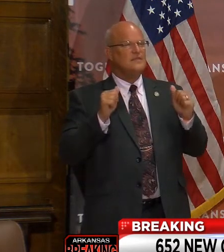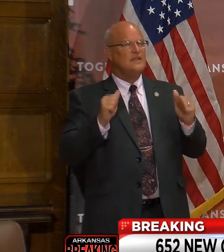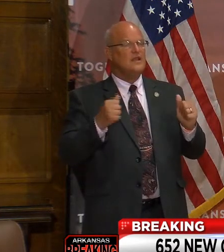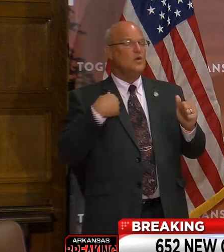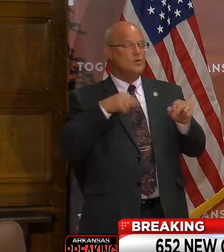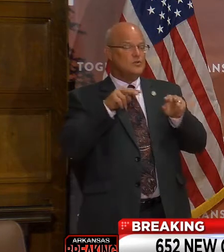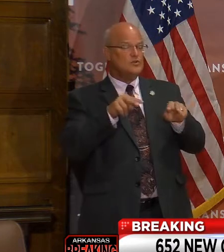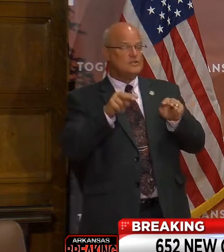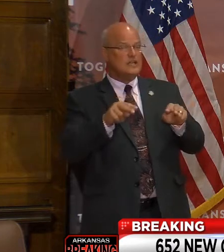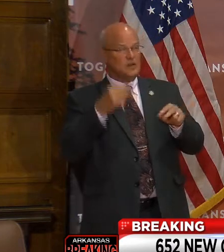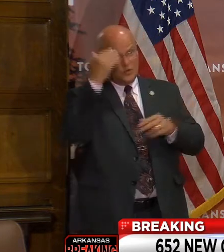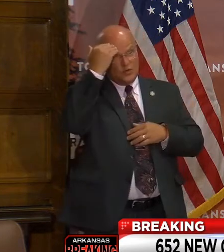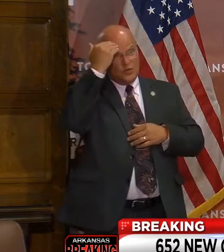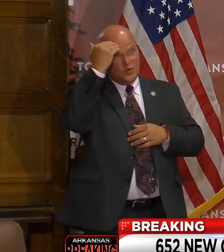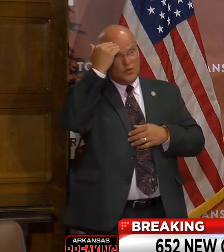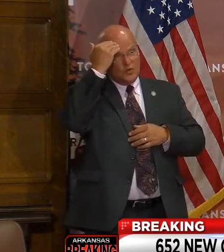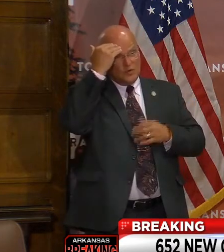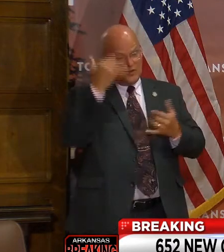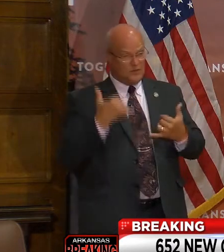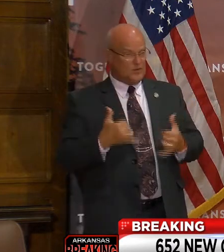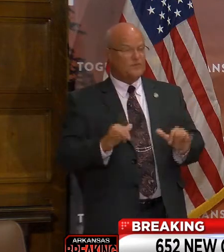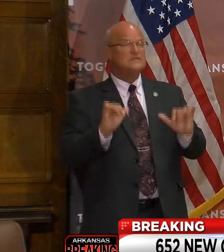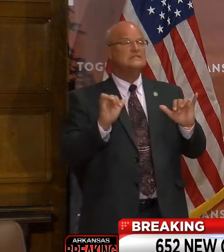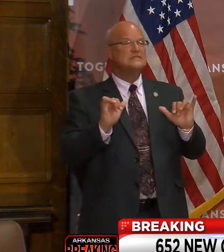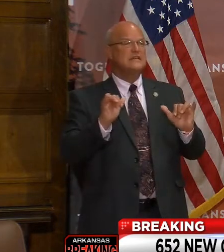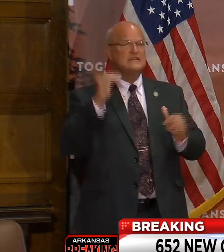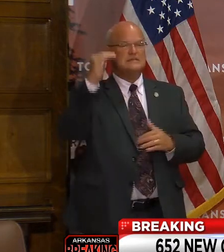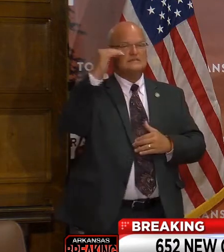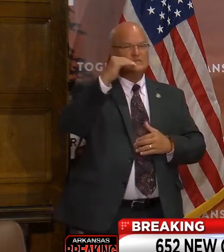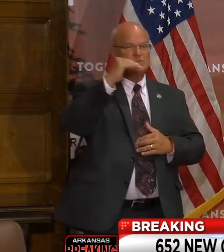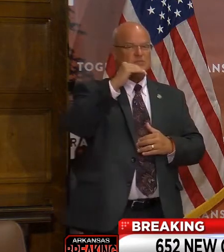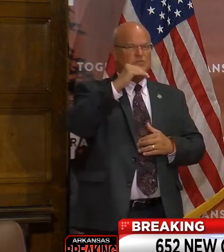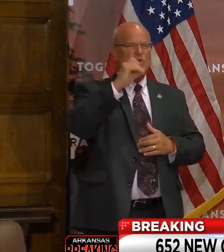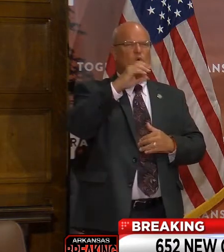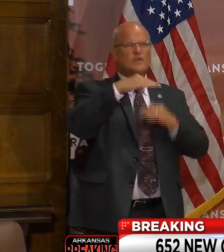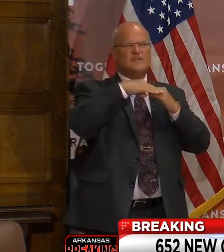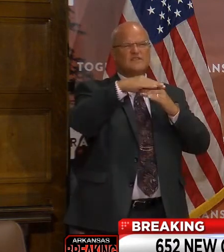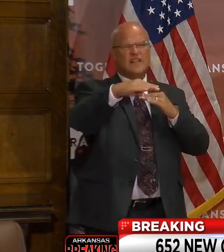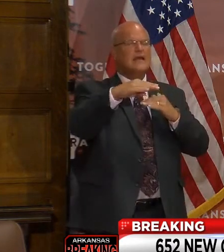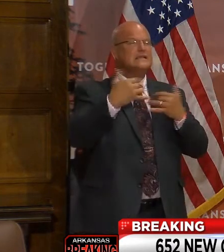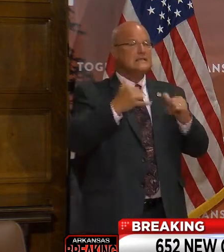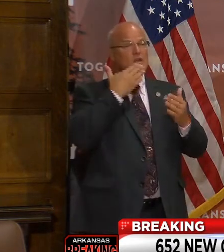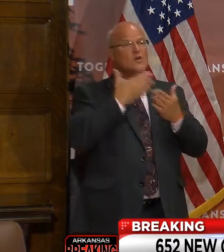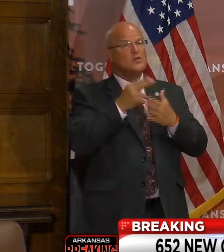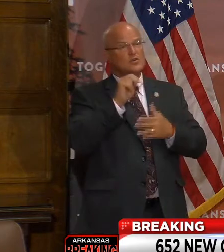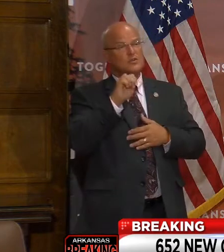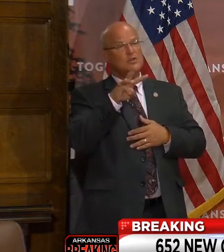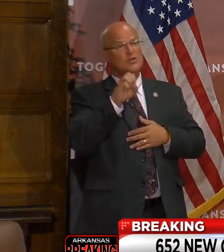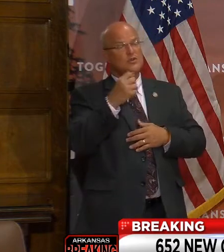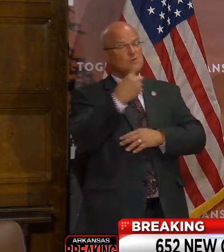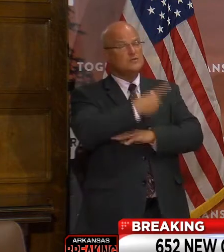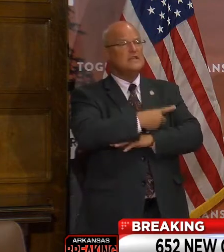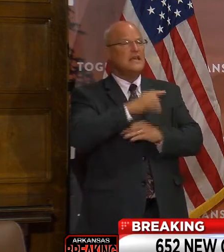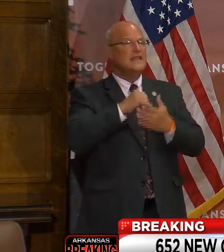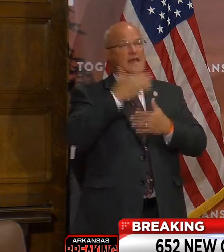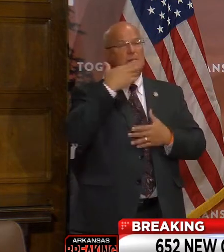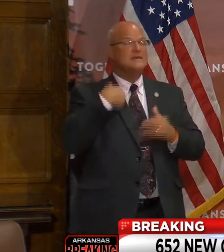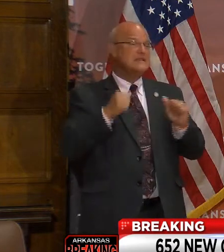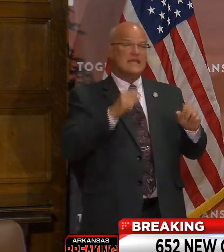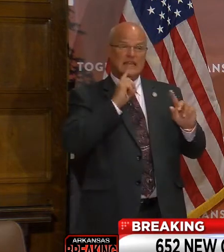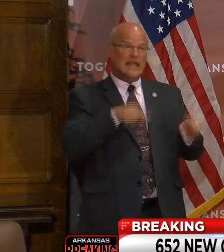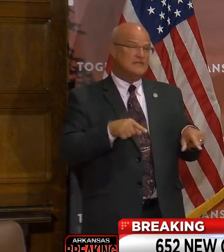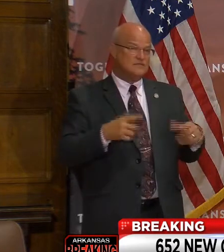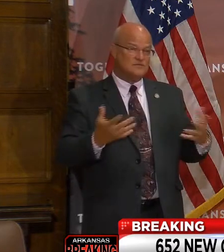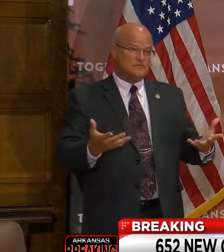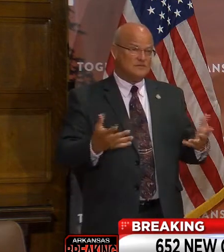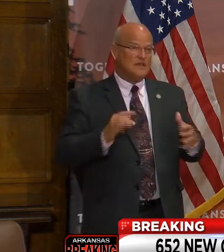we looked at it and we knew that we were still declining or flat, so it was still a good news day. That's the best I can answer